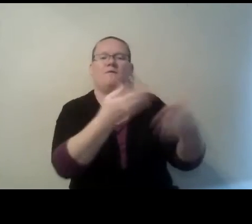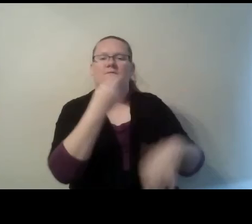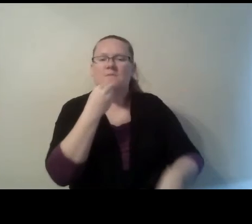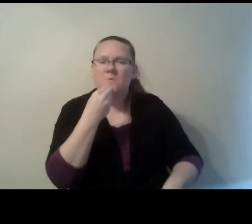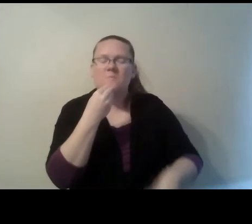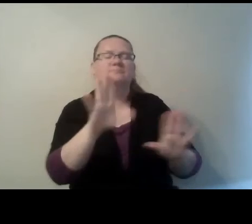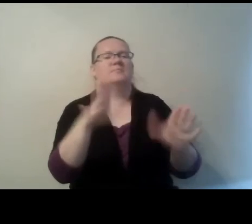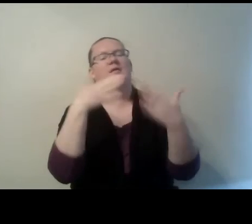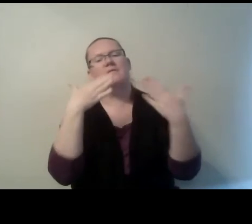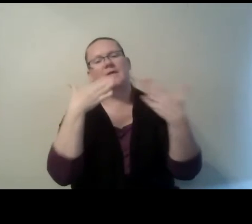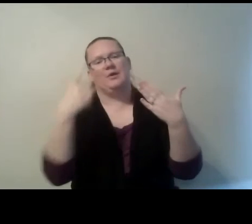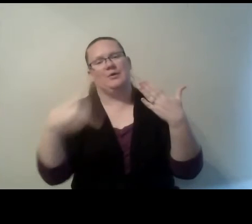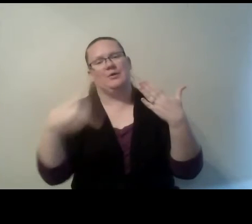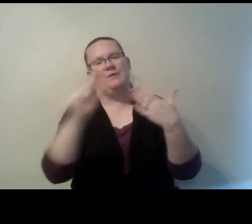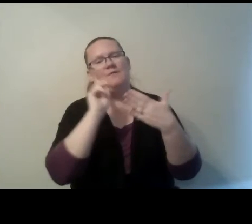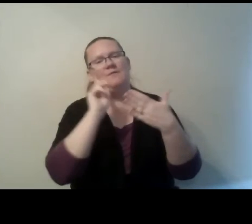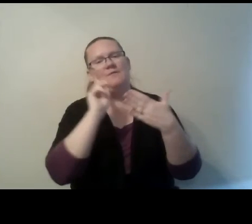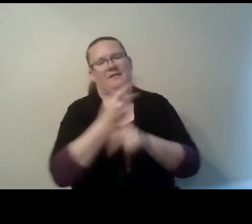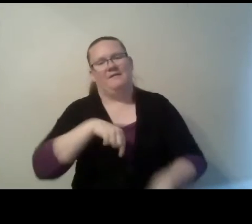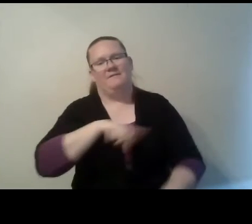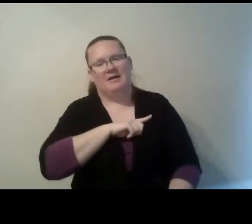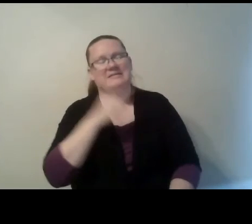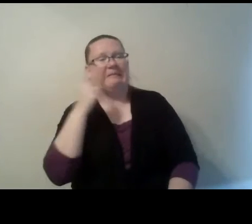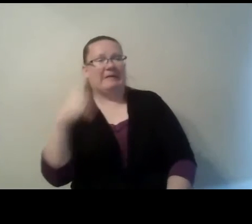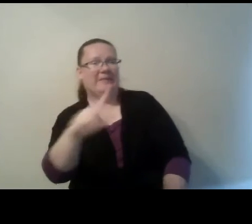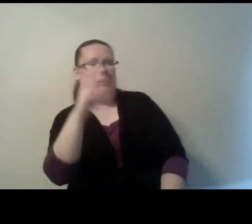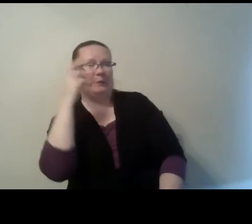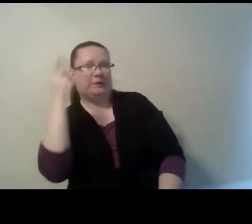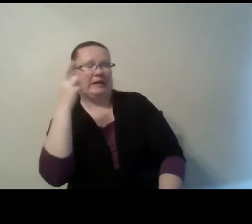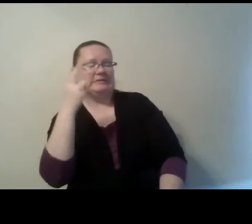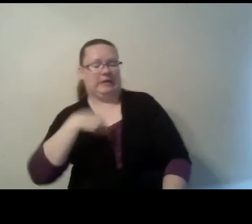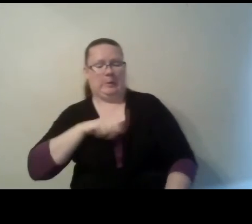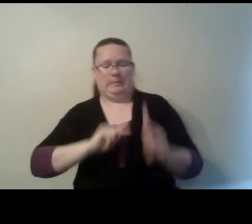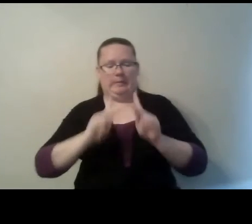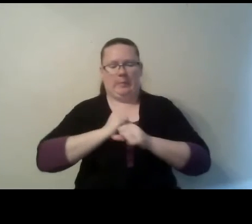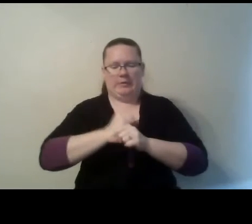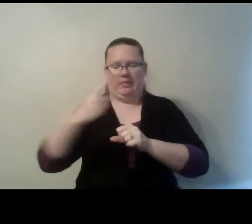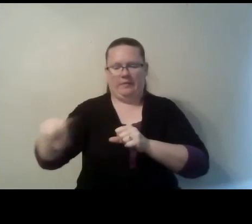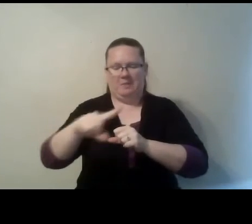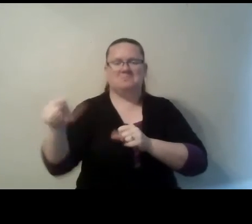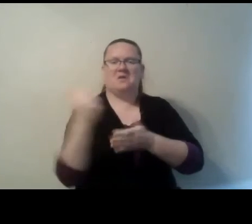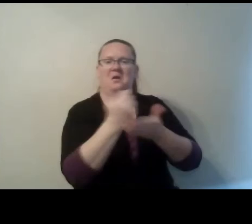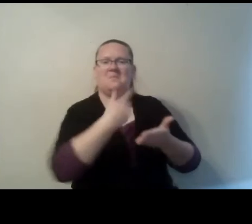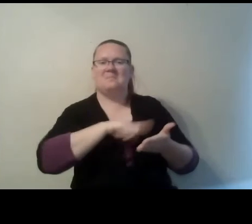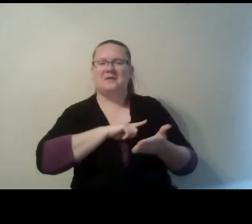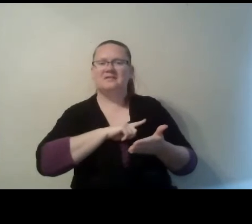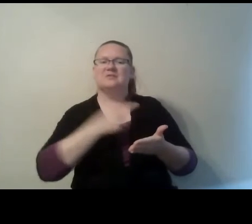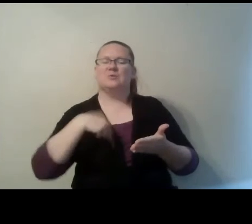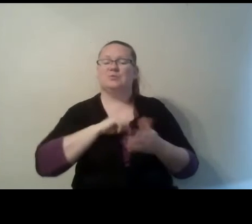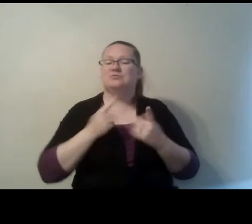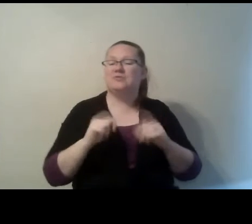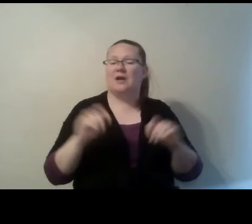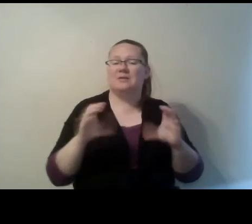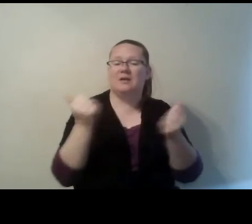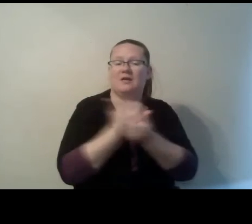community for looking out for us, because I think they really are out there looking out for them. And we're trying to do what we can to protect our folks so that they can